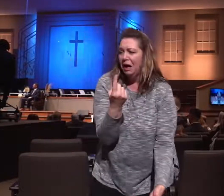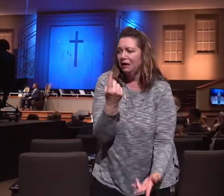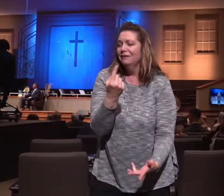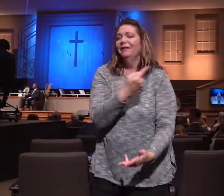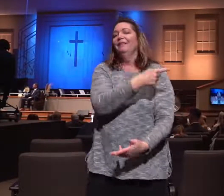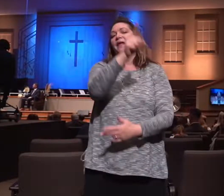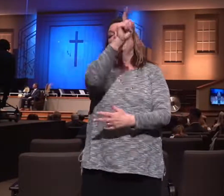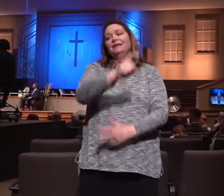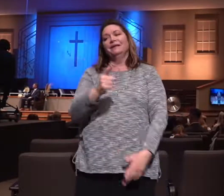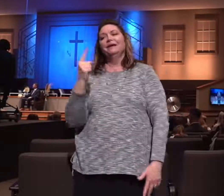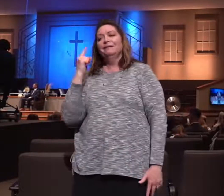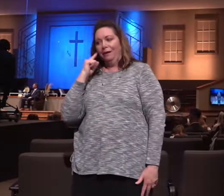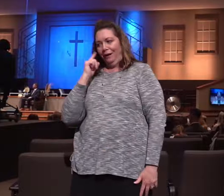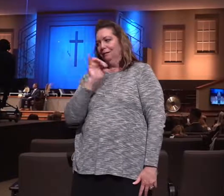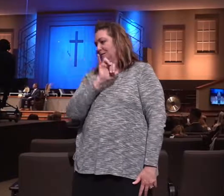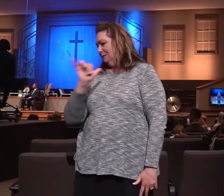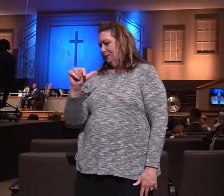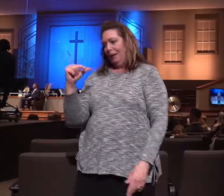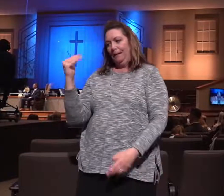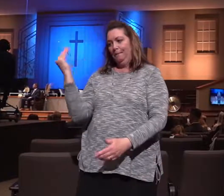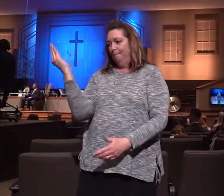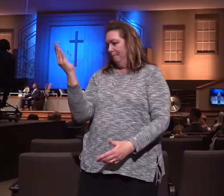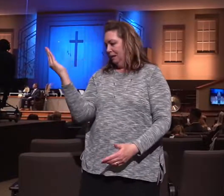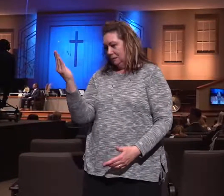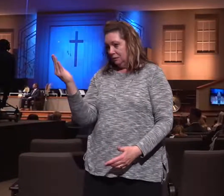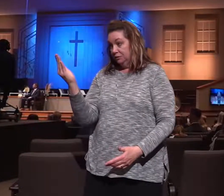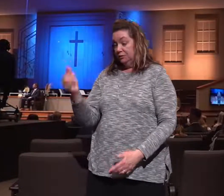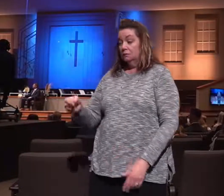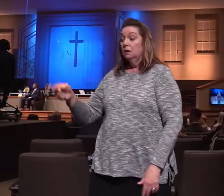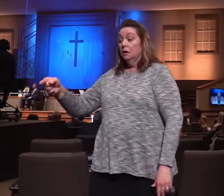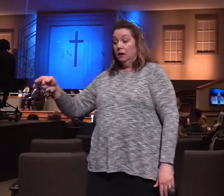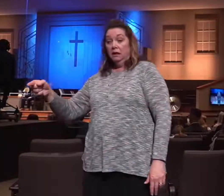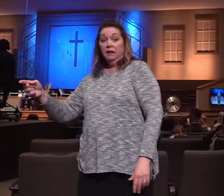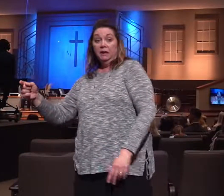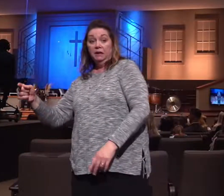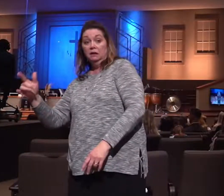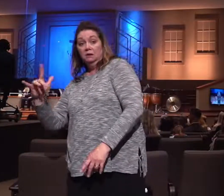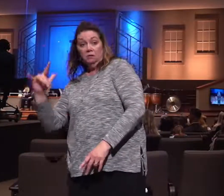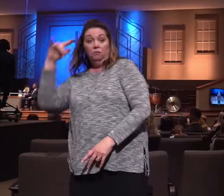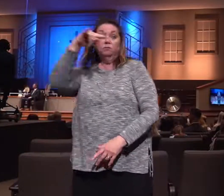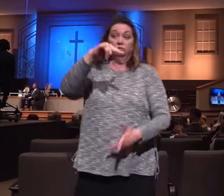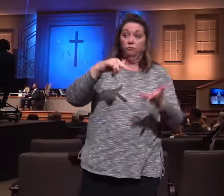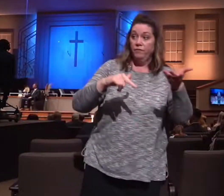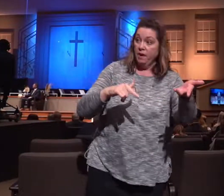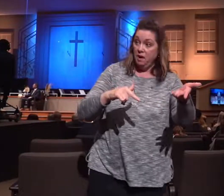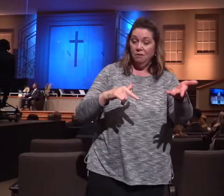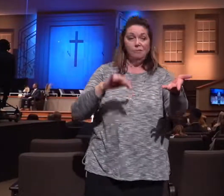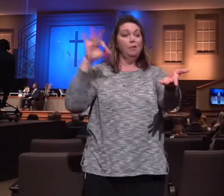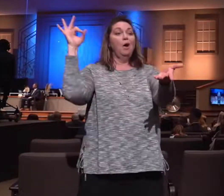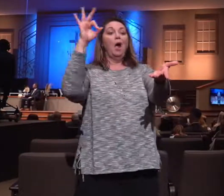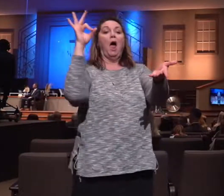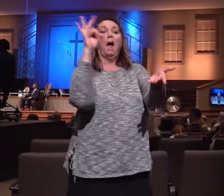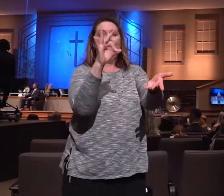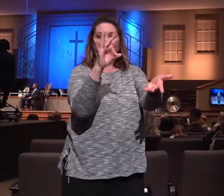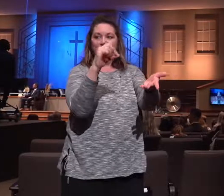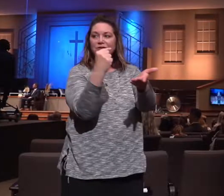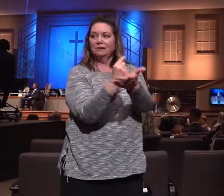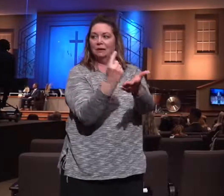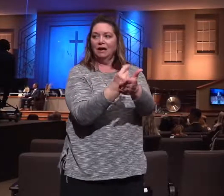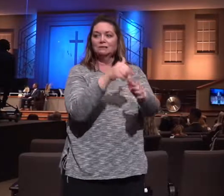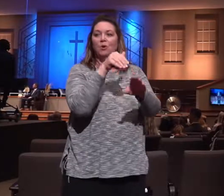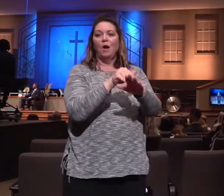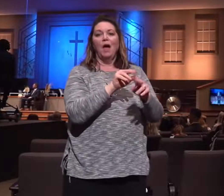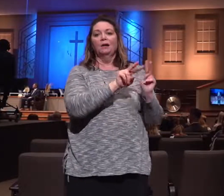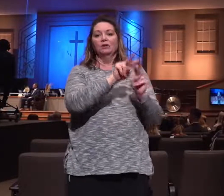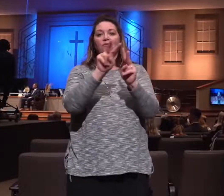Pastor Paul went down there, and to a group of people who probably never heard the gospel before, he preached the gospel at her funeral. A bunch of people came up to him afterwards,